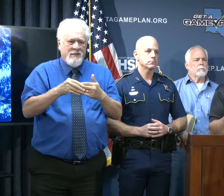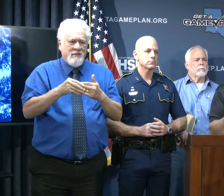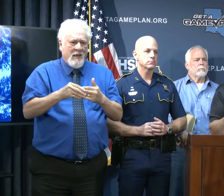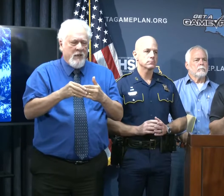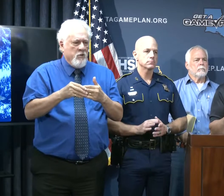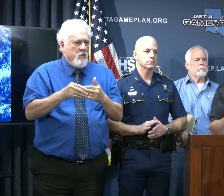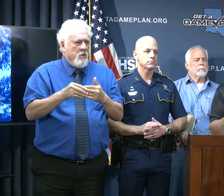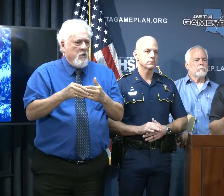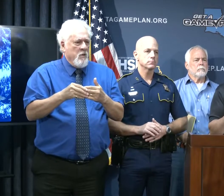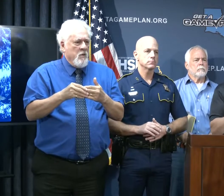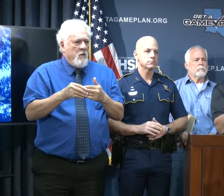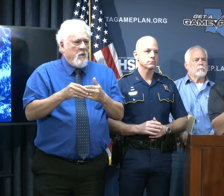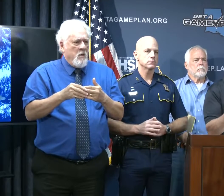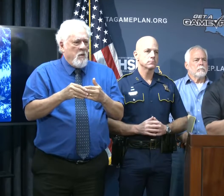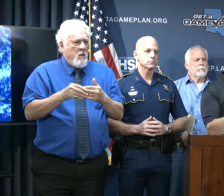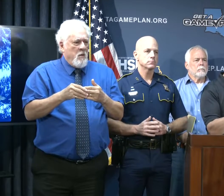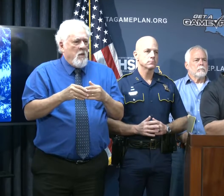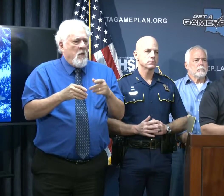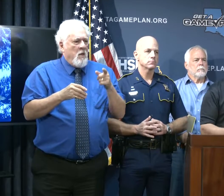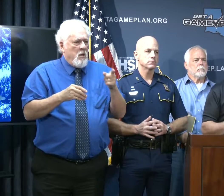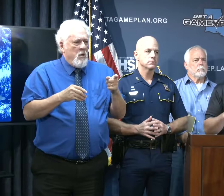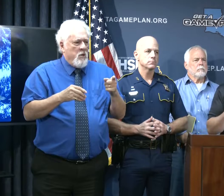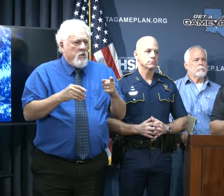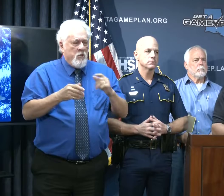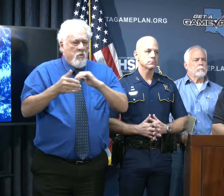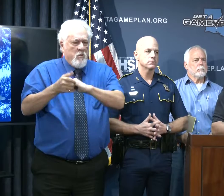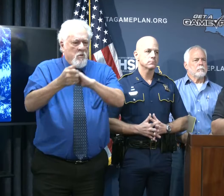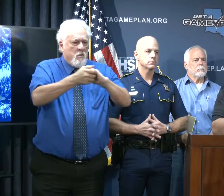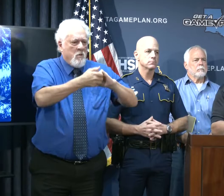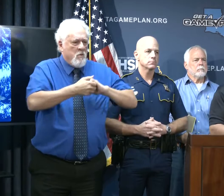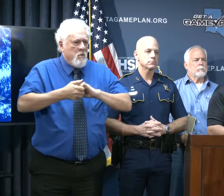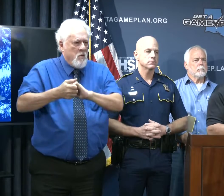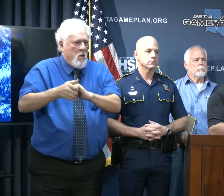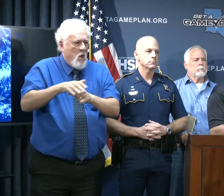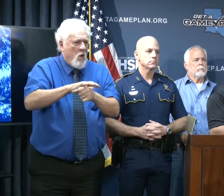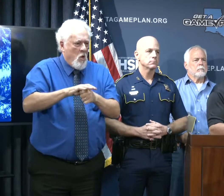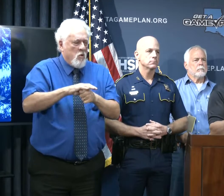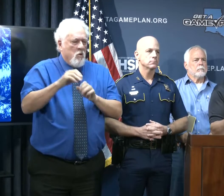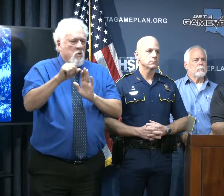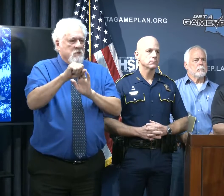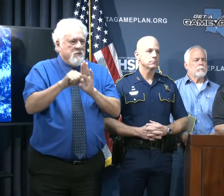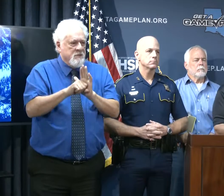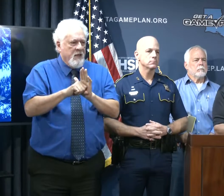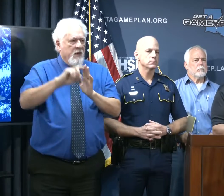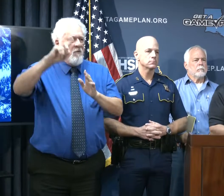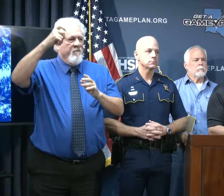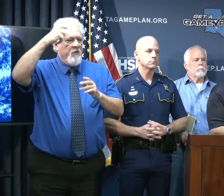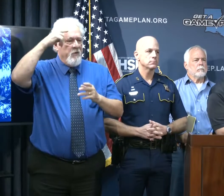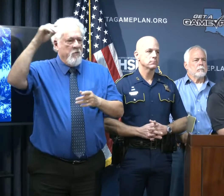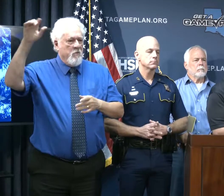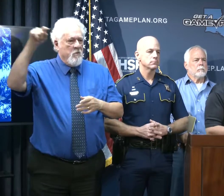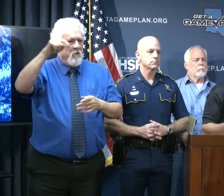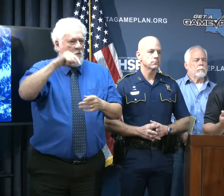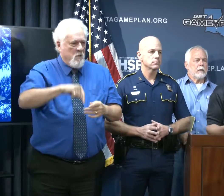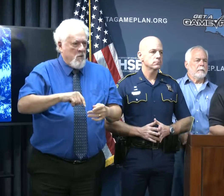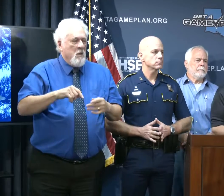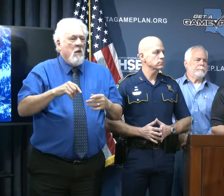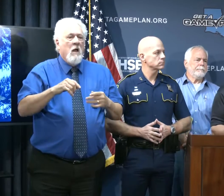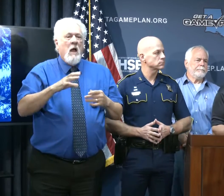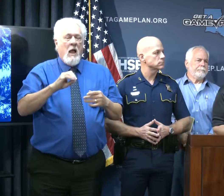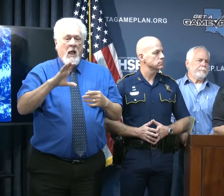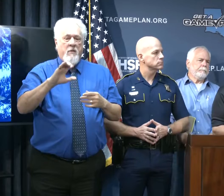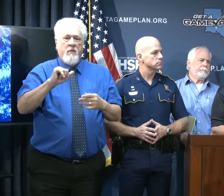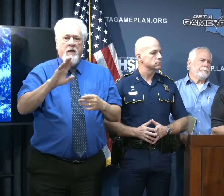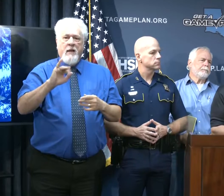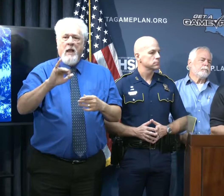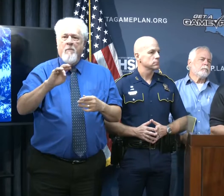you basically tether the local, state, and federal partners together, and then as the cabinet works